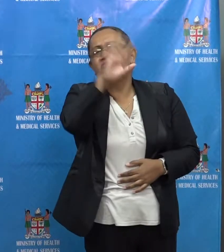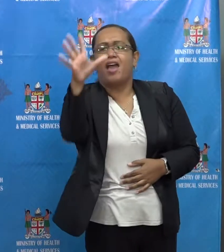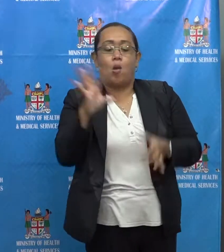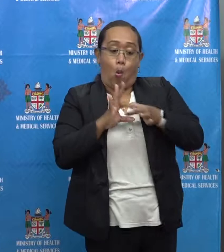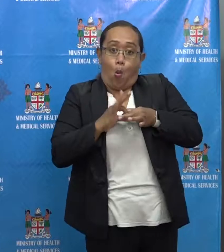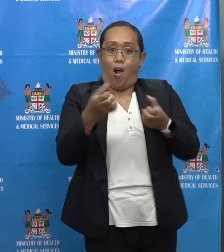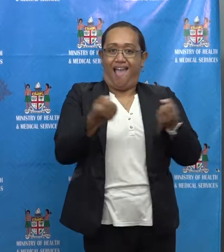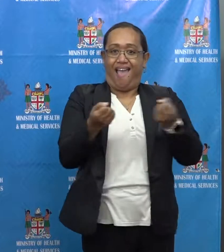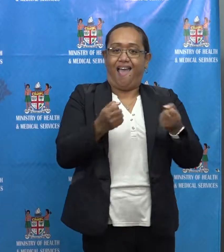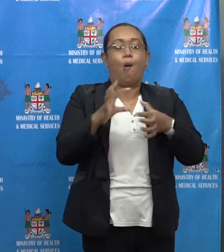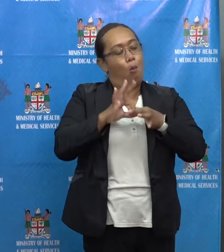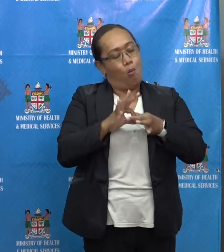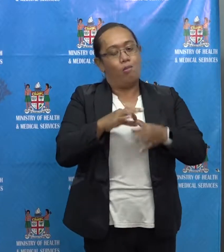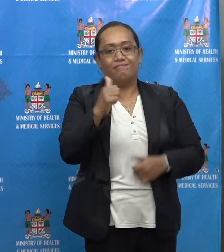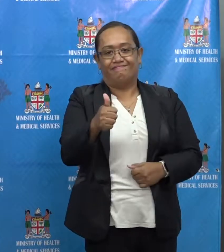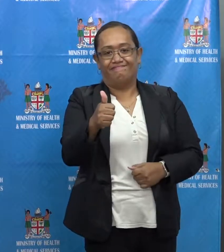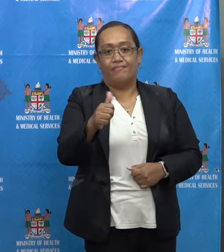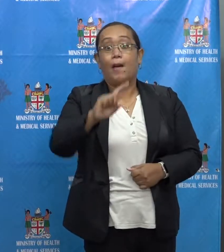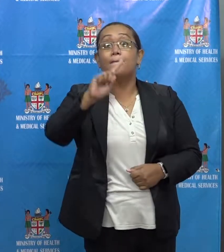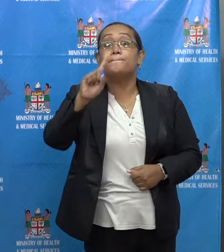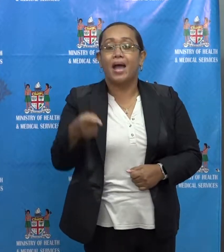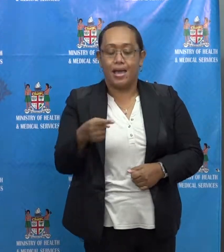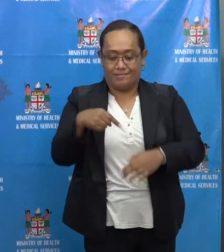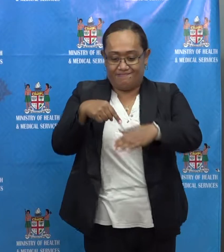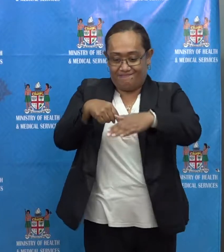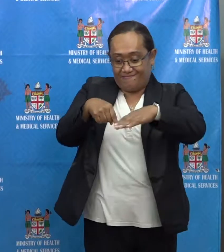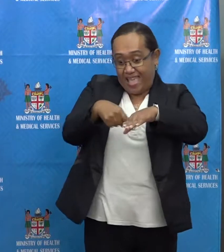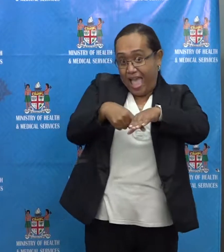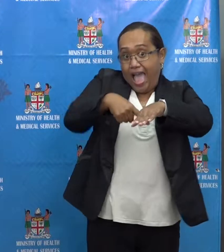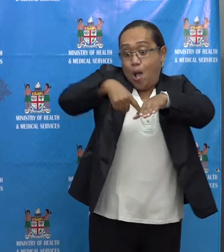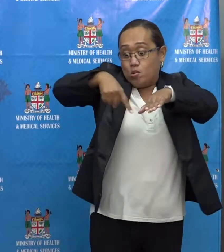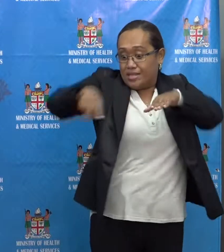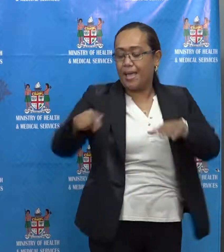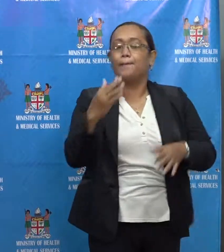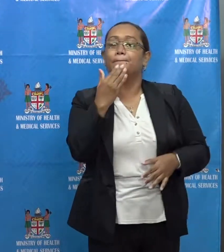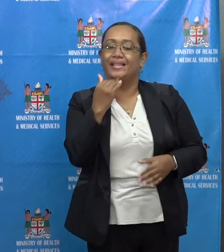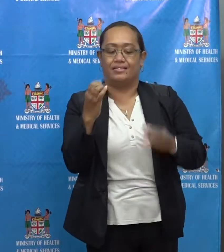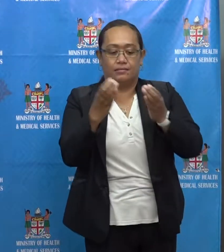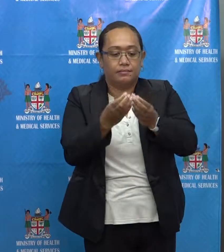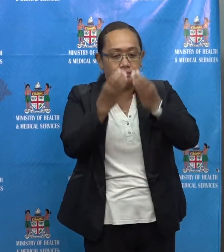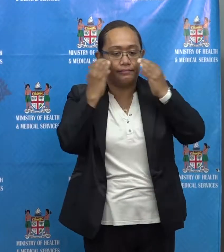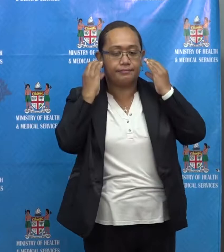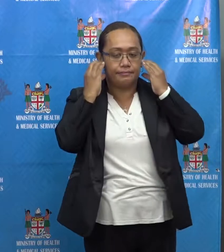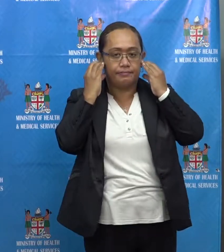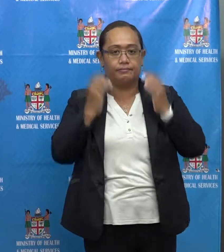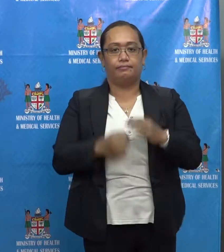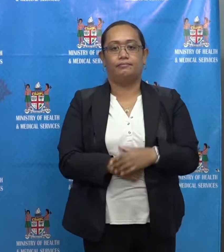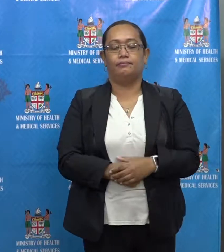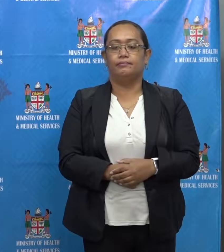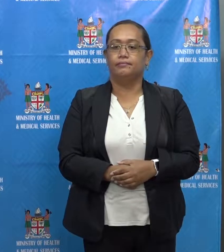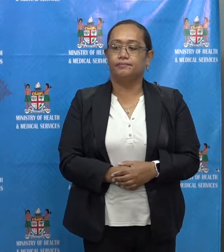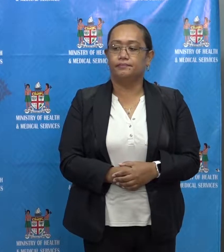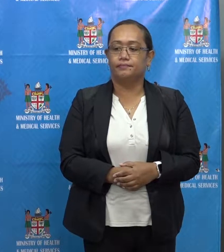mask. But when you exit the vehicle, please place one on.